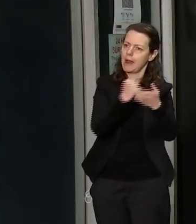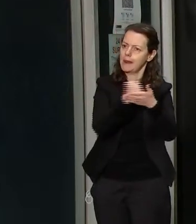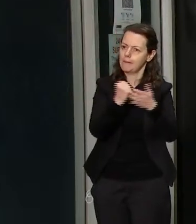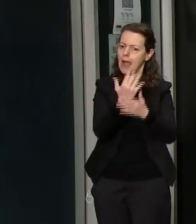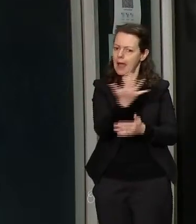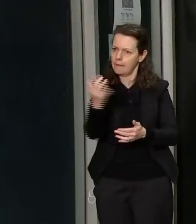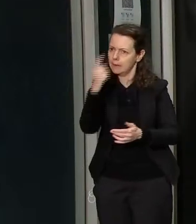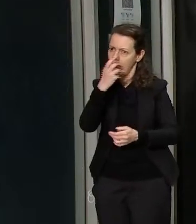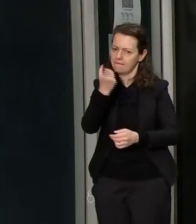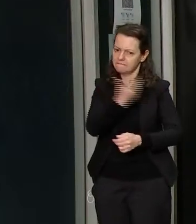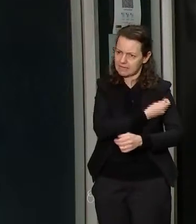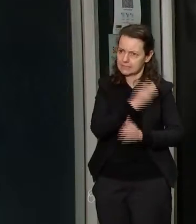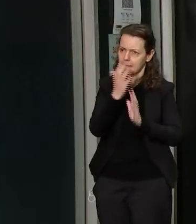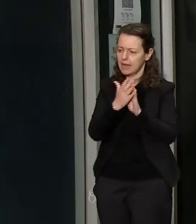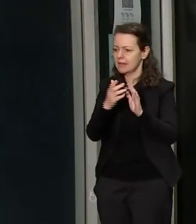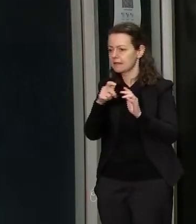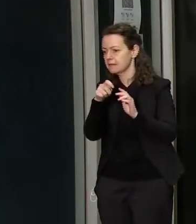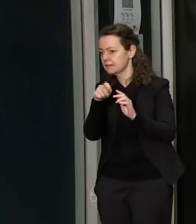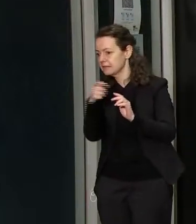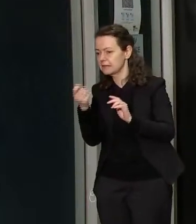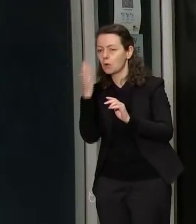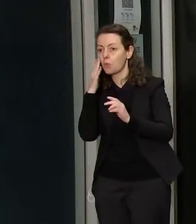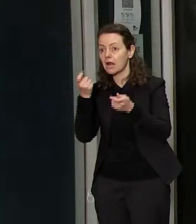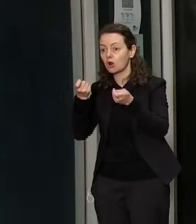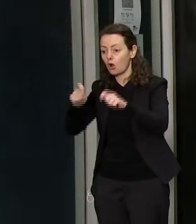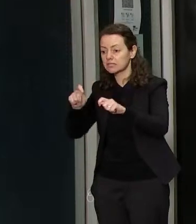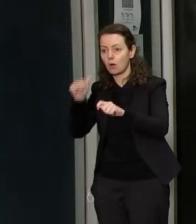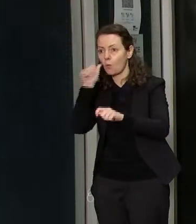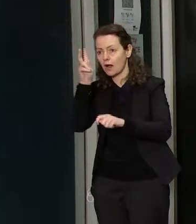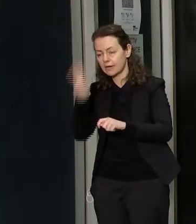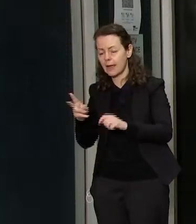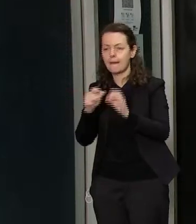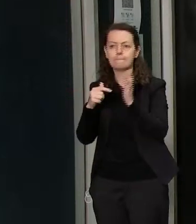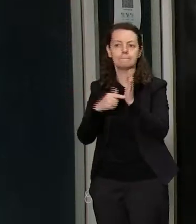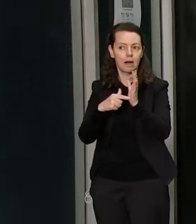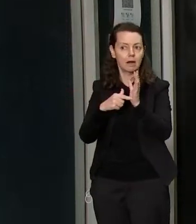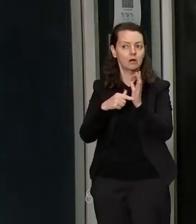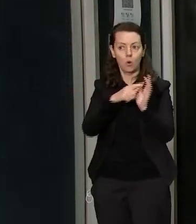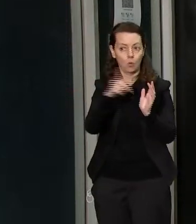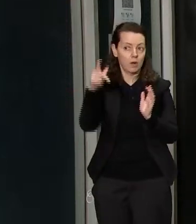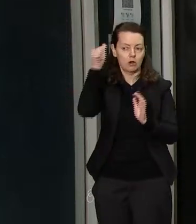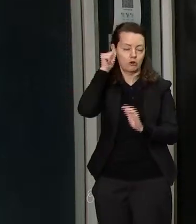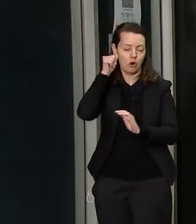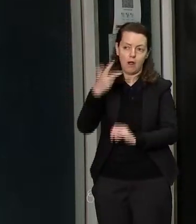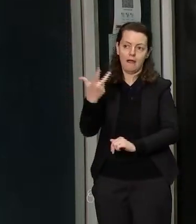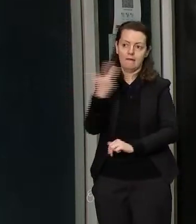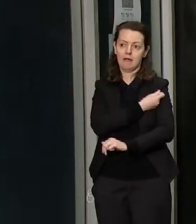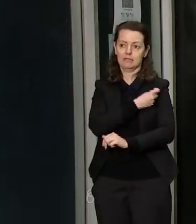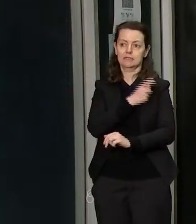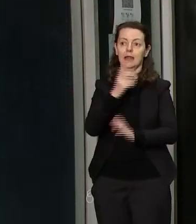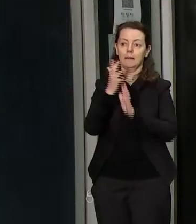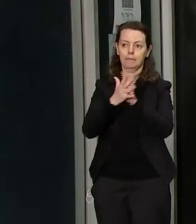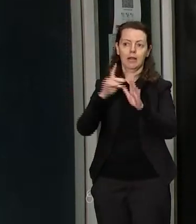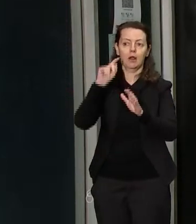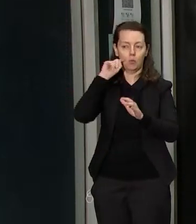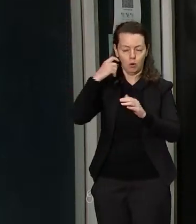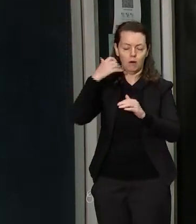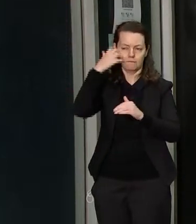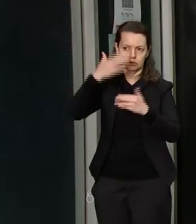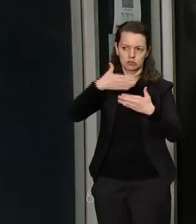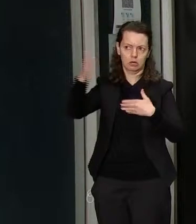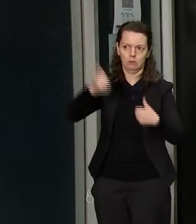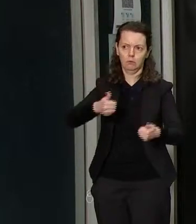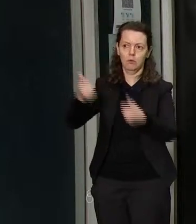do know is that our path out of this is the successful rollout of the Commonwealth's vaccine program and